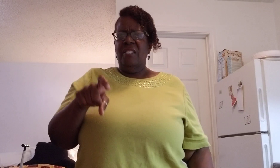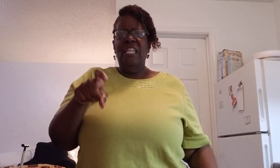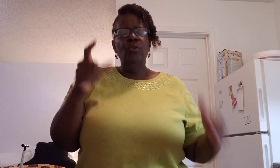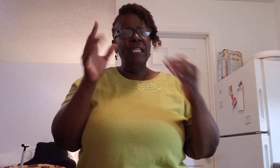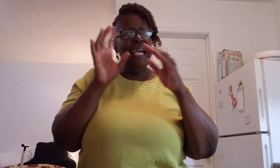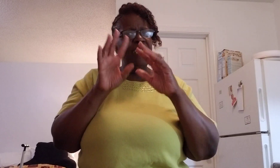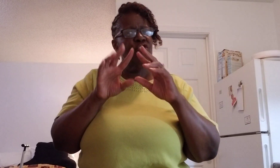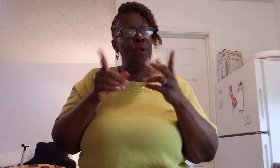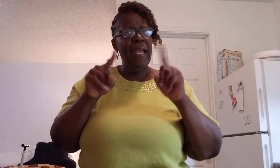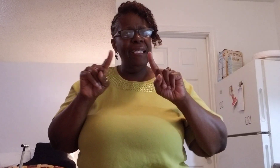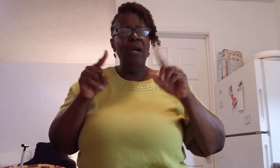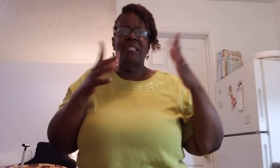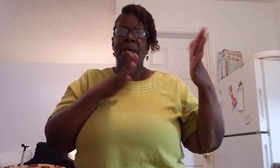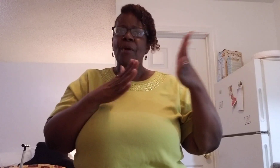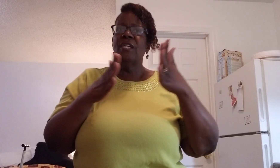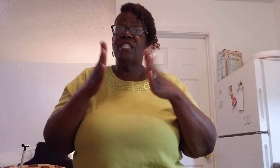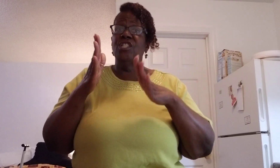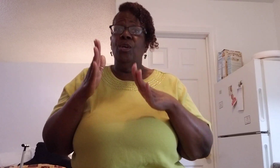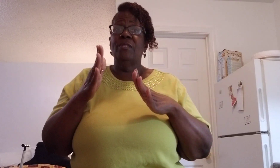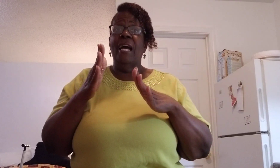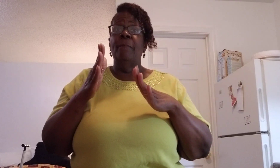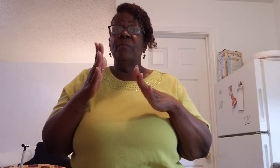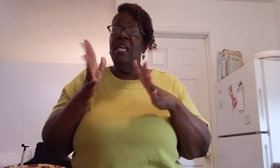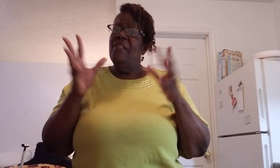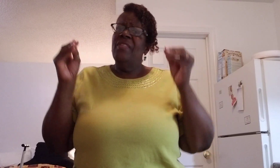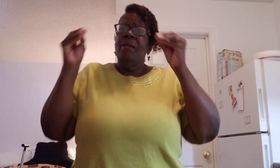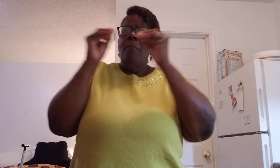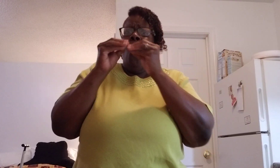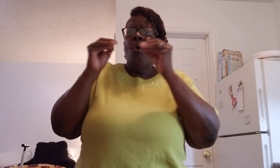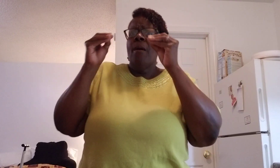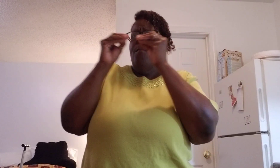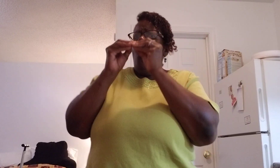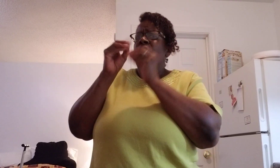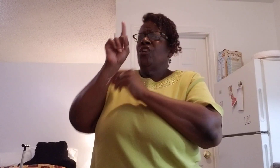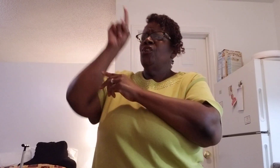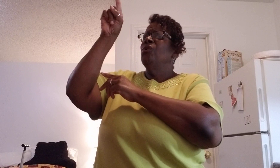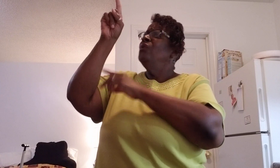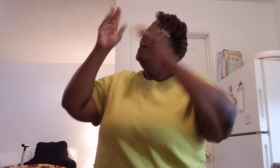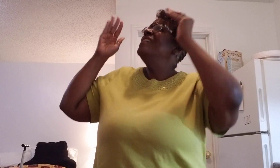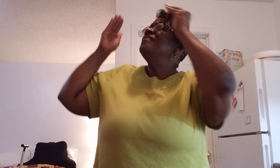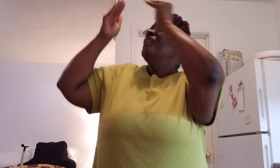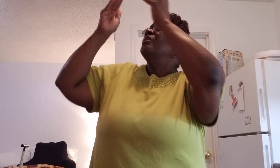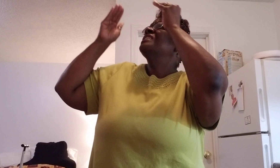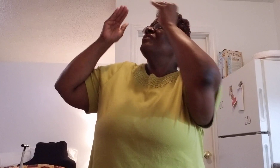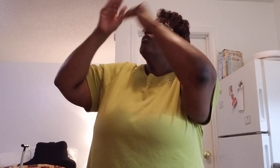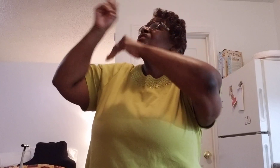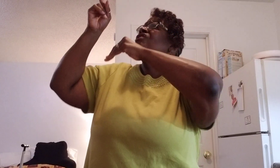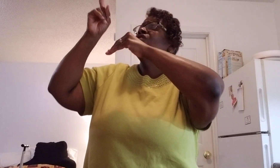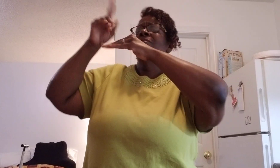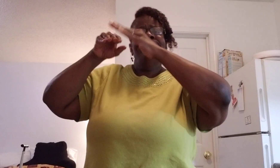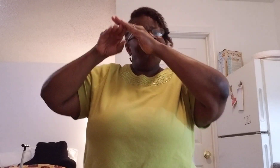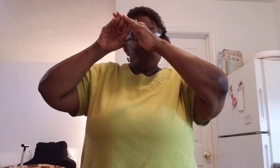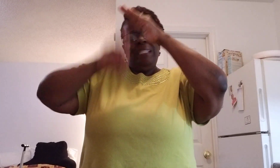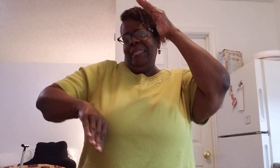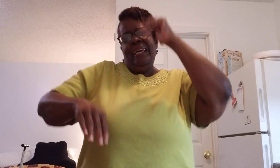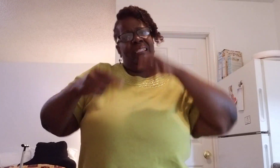And you can kind of drag it out because that part has slowed down. Then more you. Focus you. Less